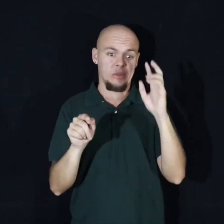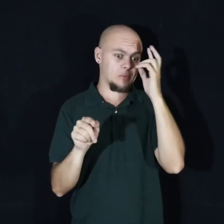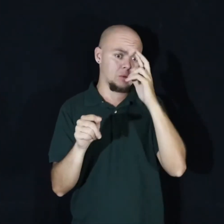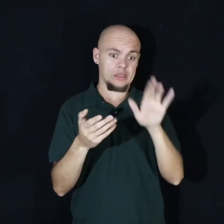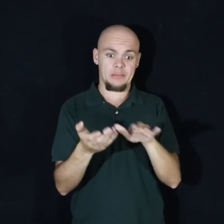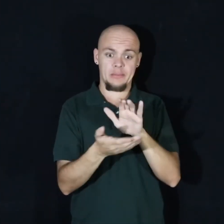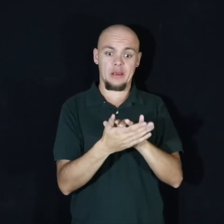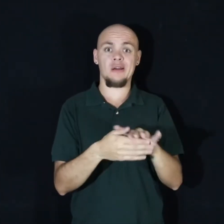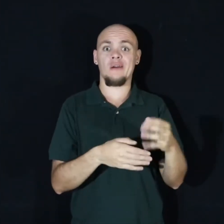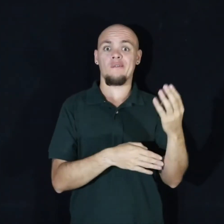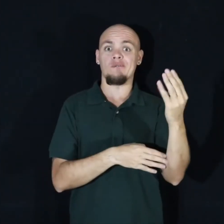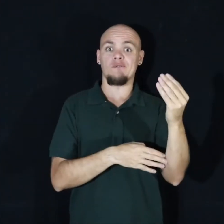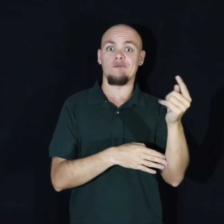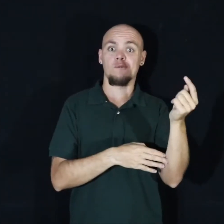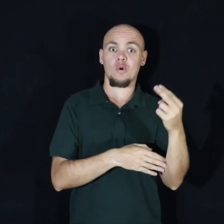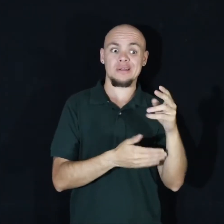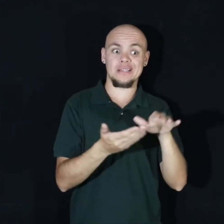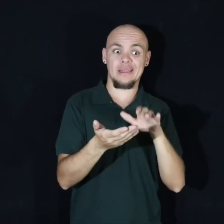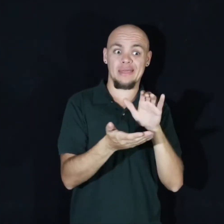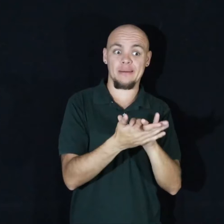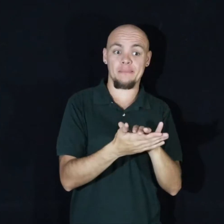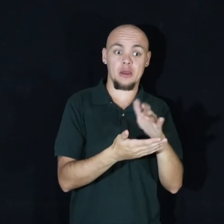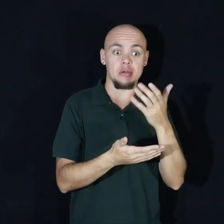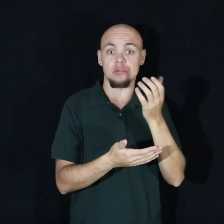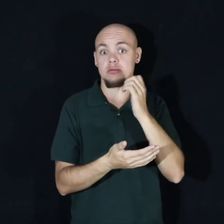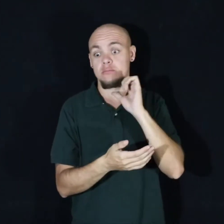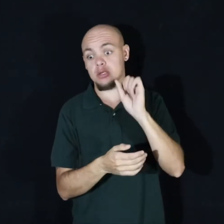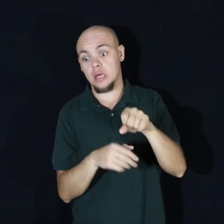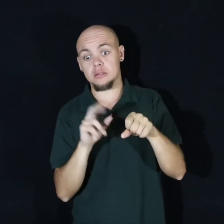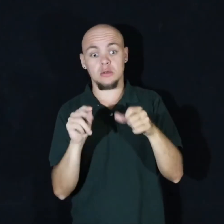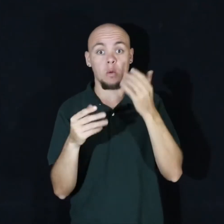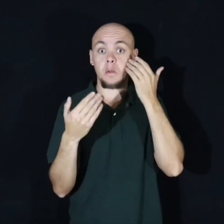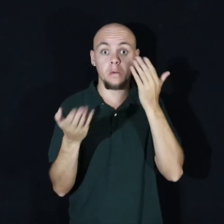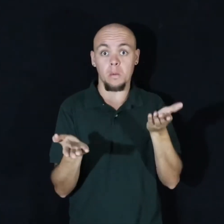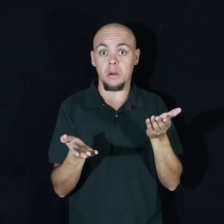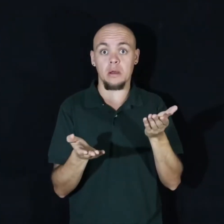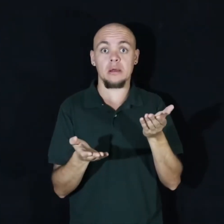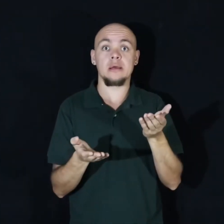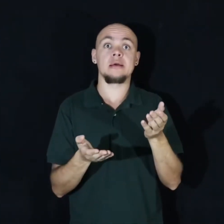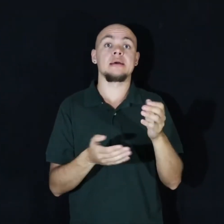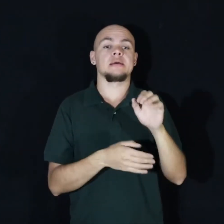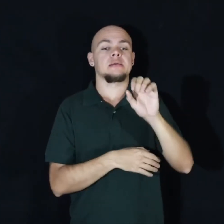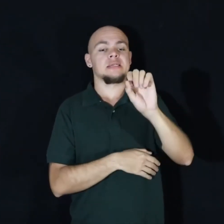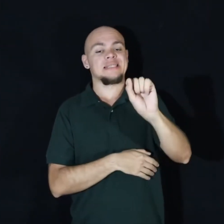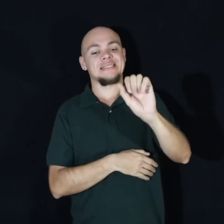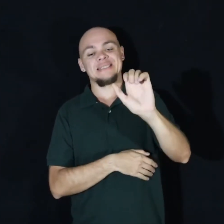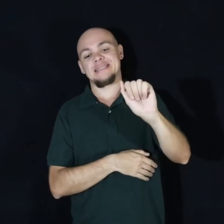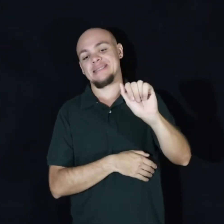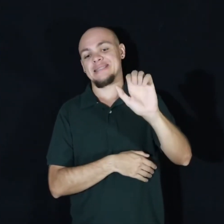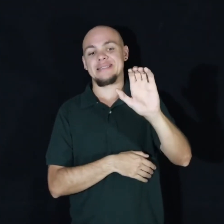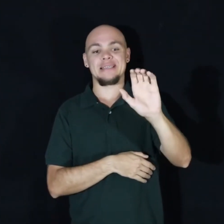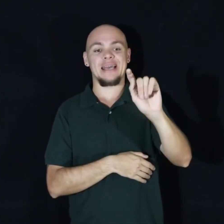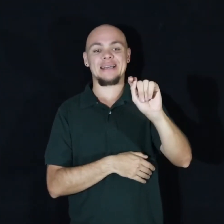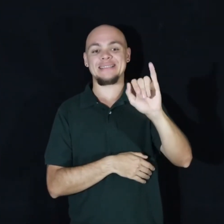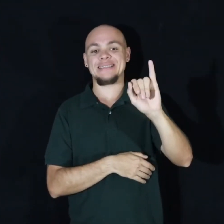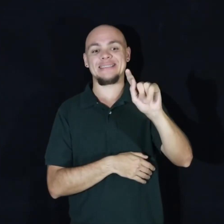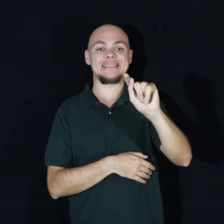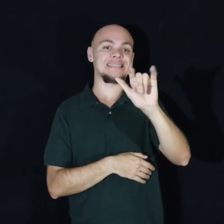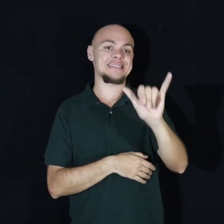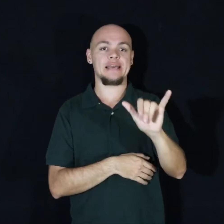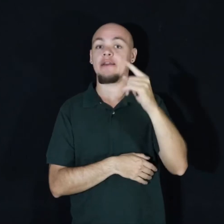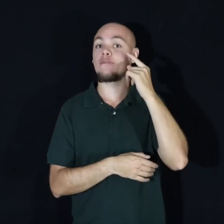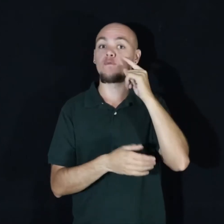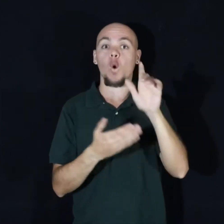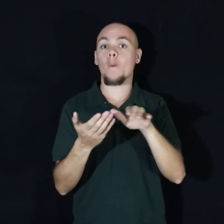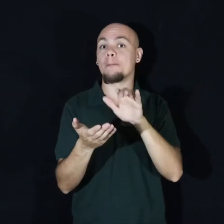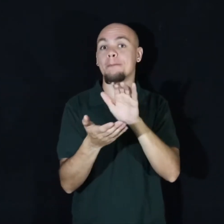about their lives. You don't know why they're getting married. You don't know if this is their 14th marriage or what. And so if you're saying sanctity